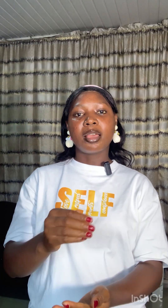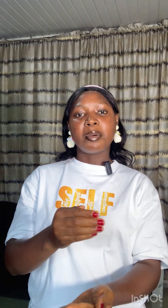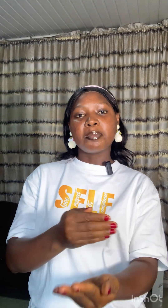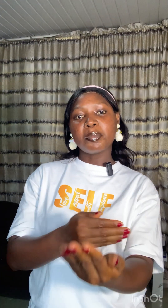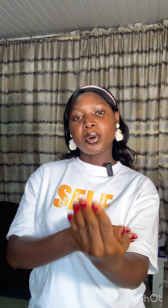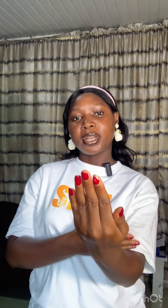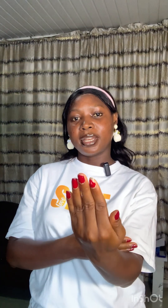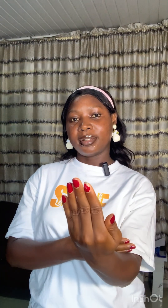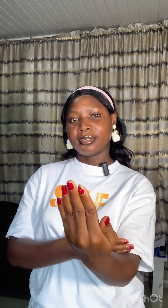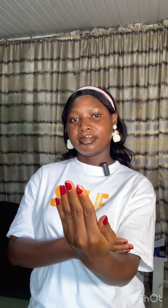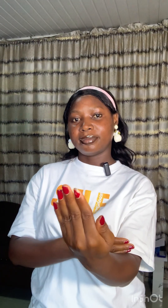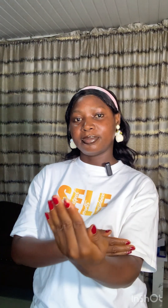Morning,